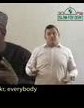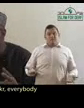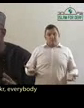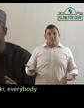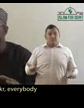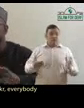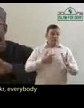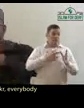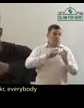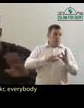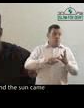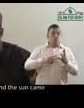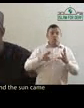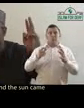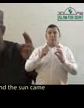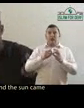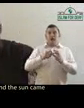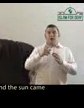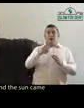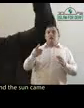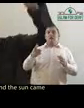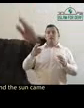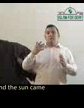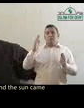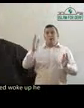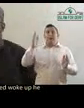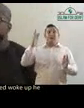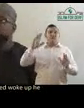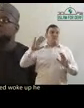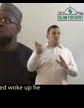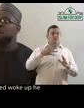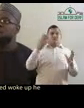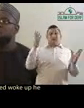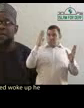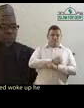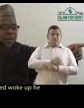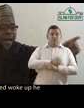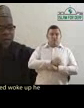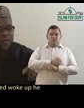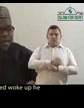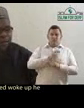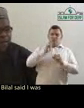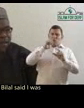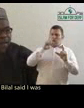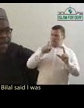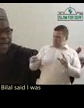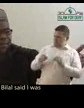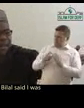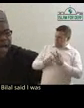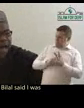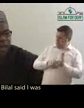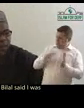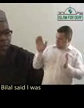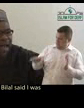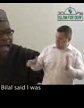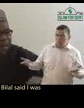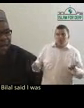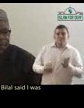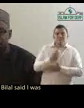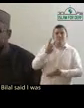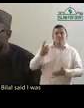Muhammad, Abu Bakr, everybody missed the morning prayer, and the sun came up. When the Prophet woke up, he saw Bilal sleeping. He said, Bilal,